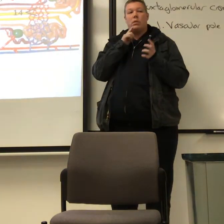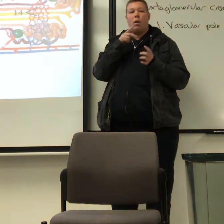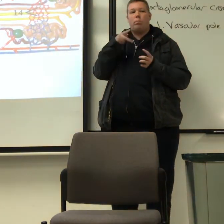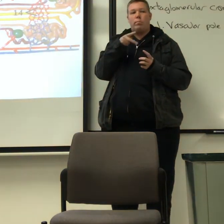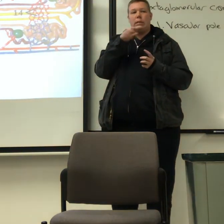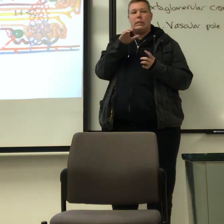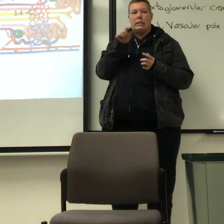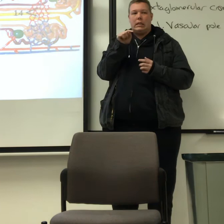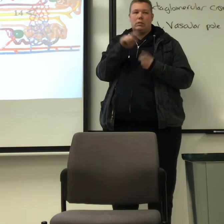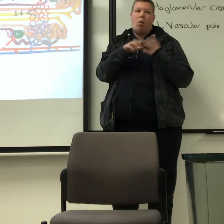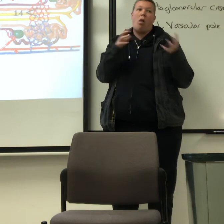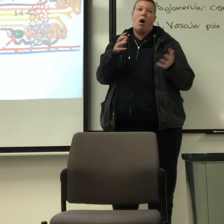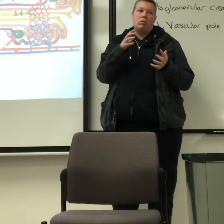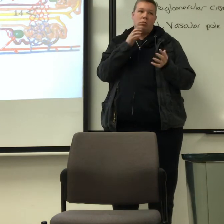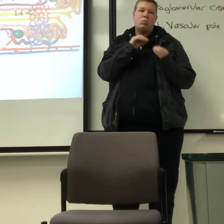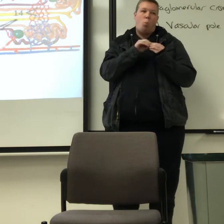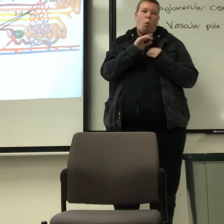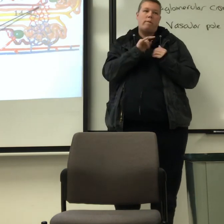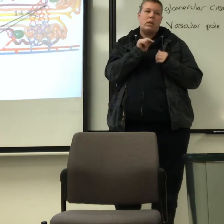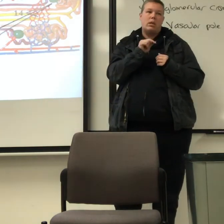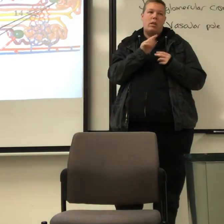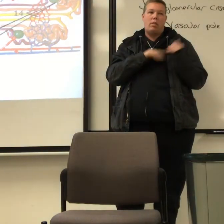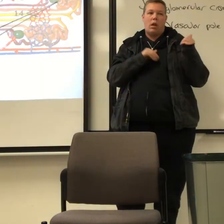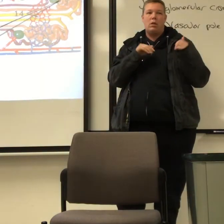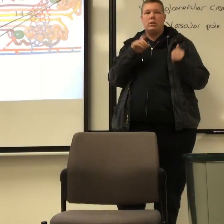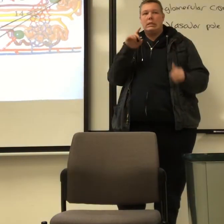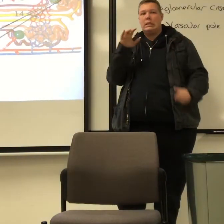there's more of it. Okay, so once again,